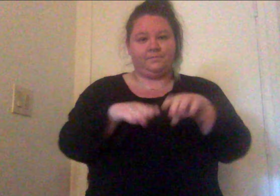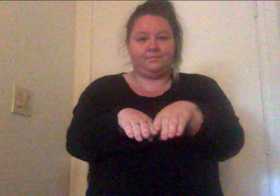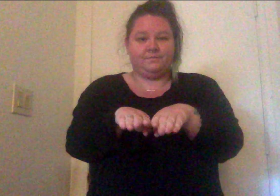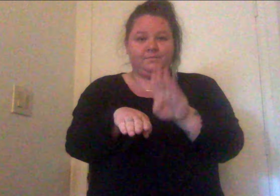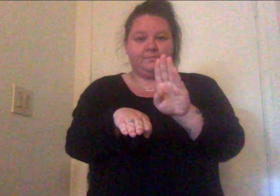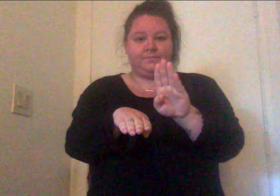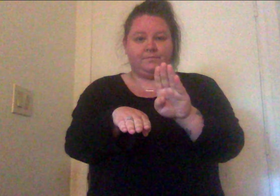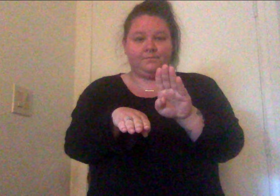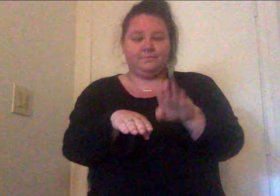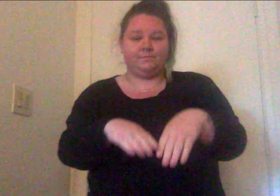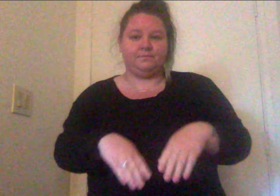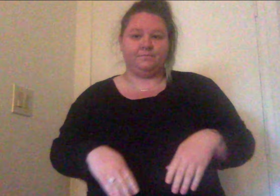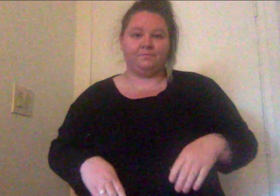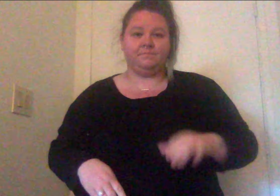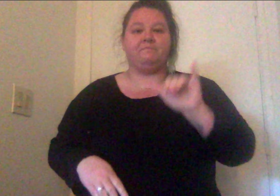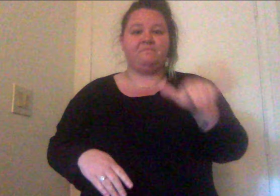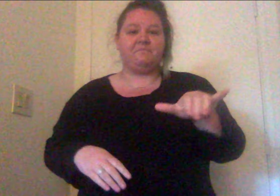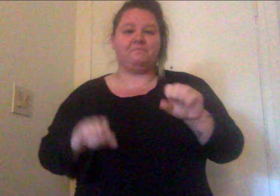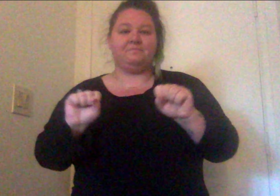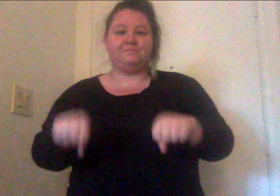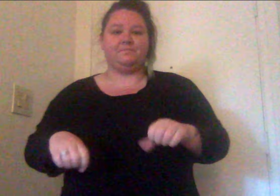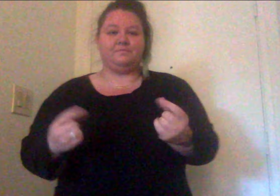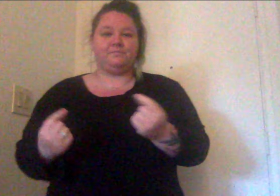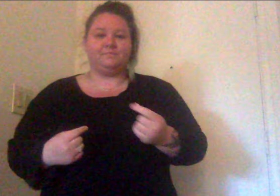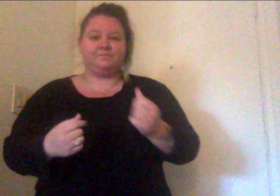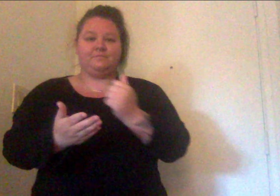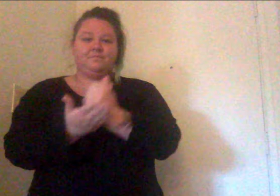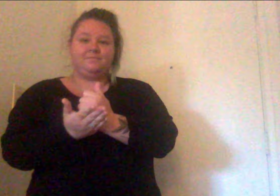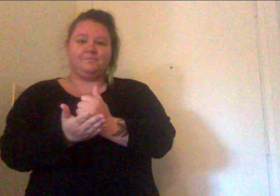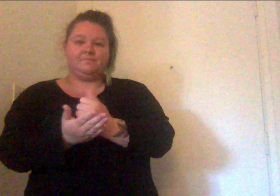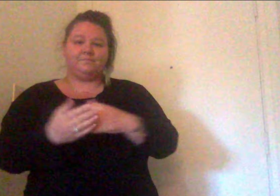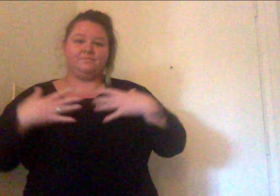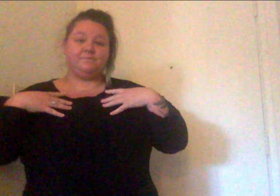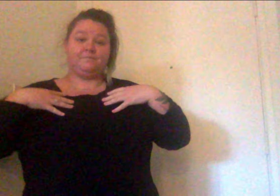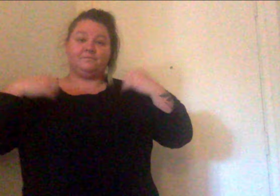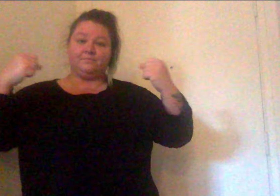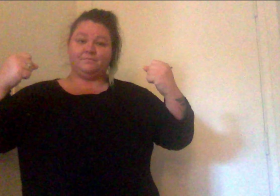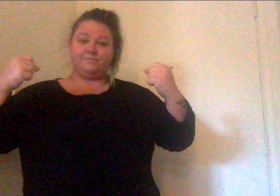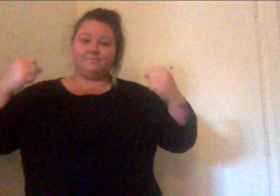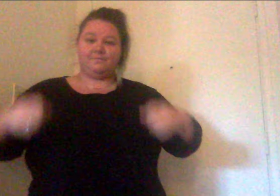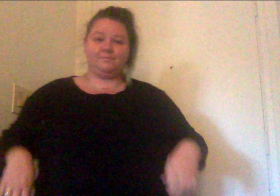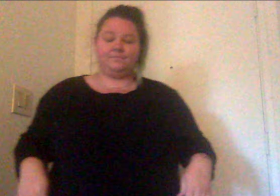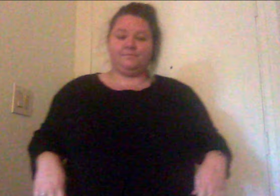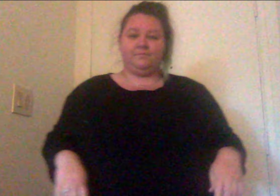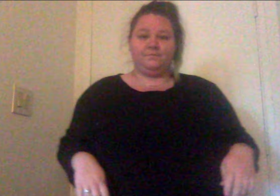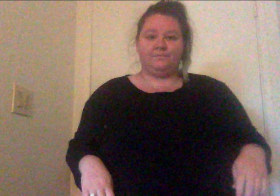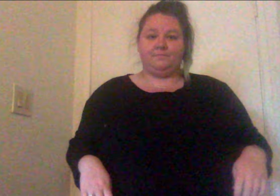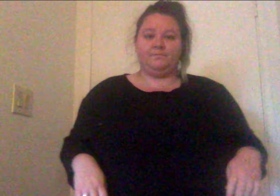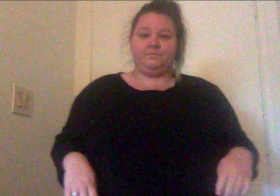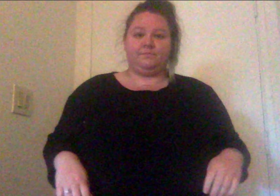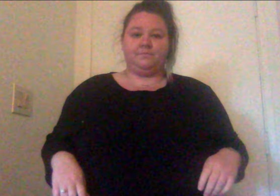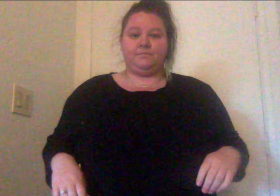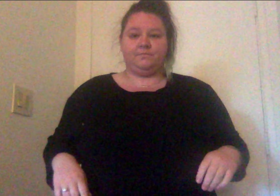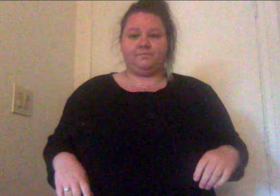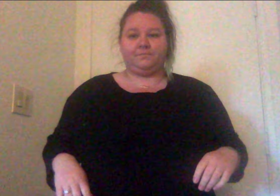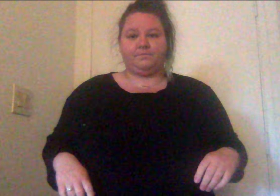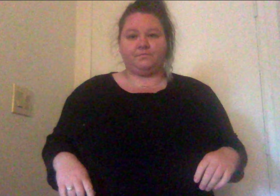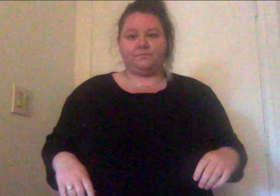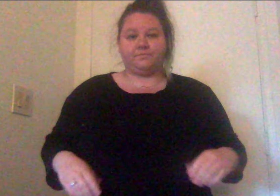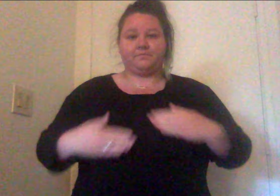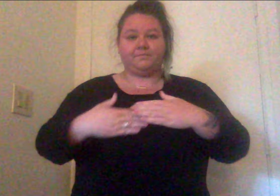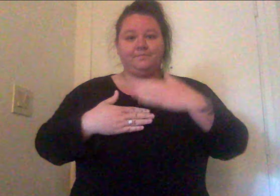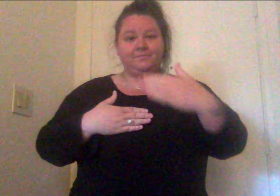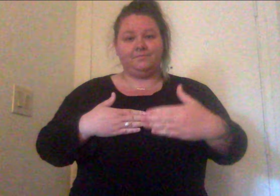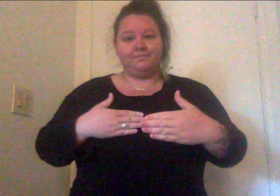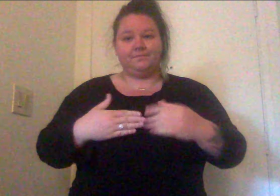do to help this sprain, to help your body heal this sprain. The next